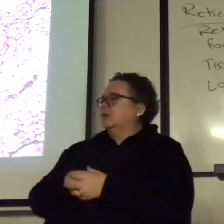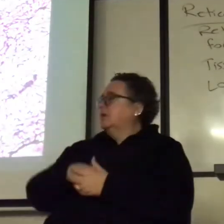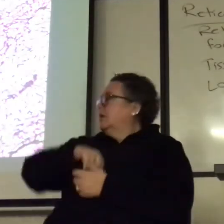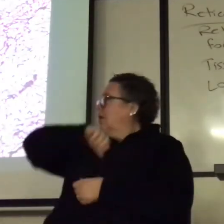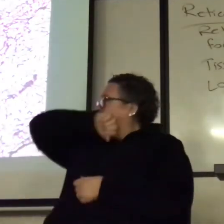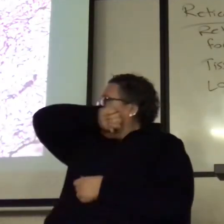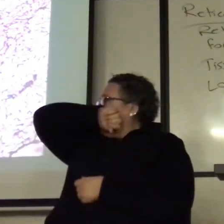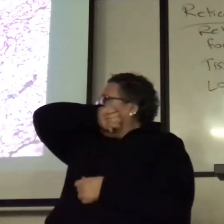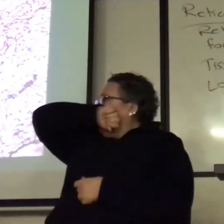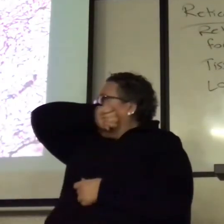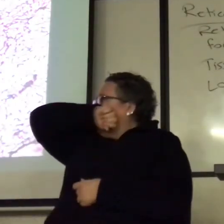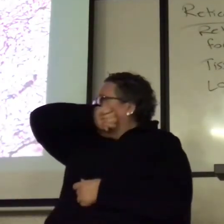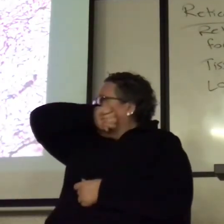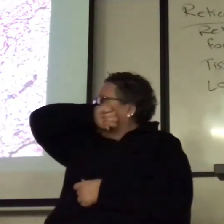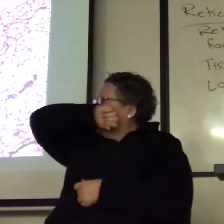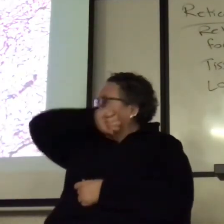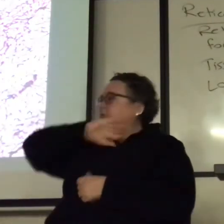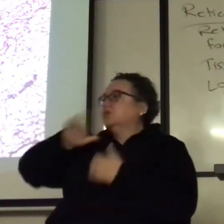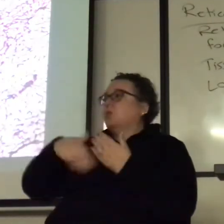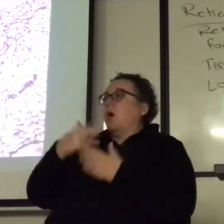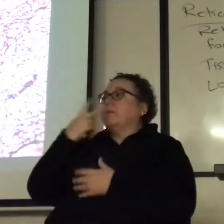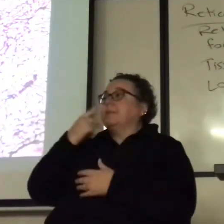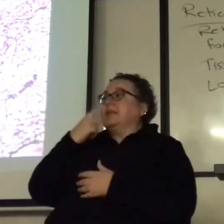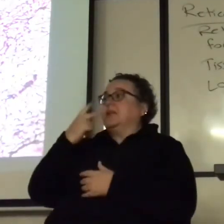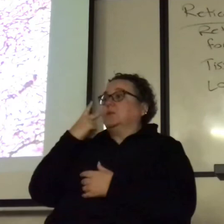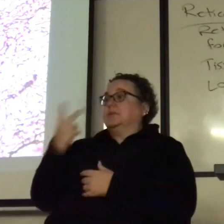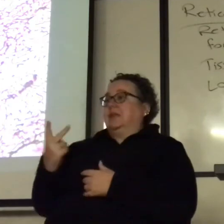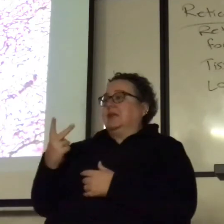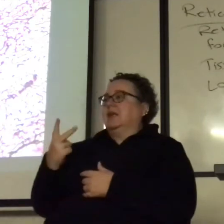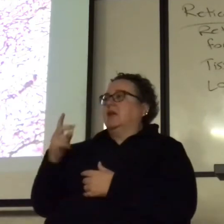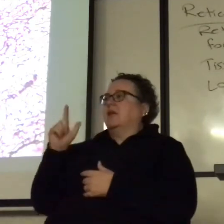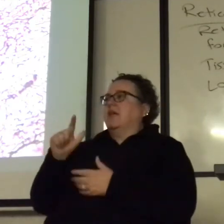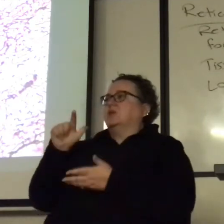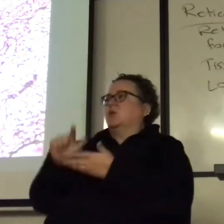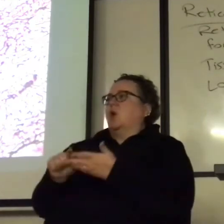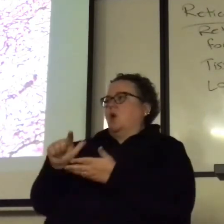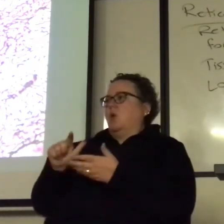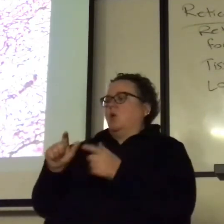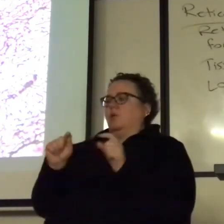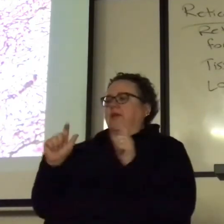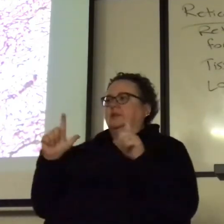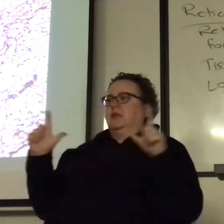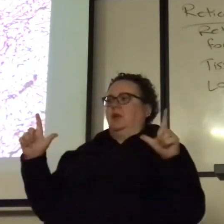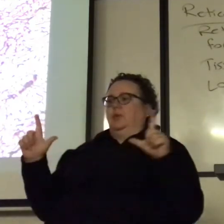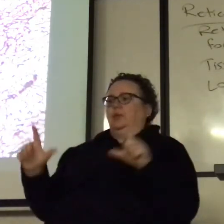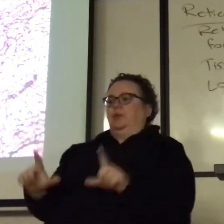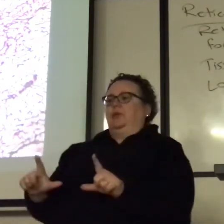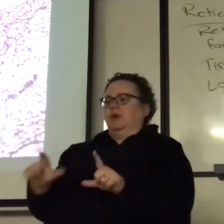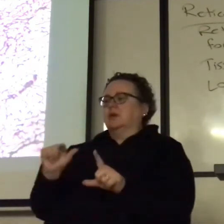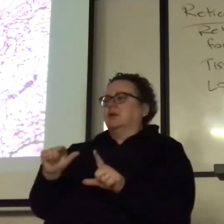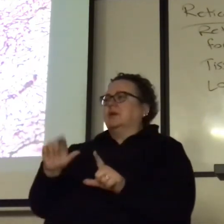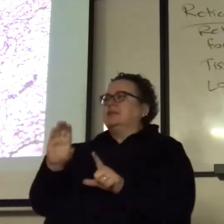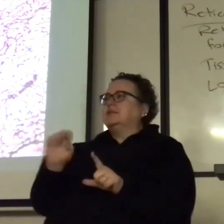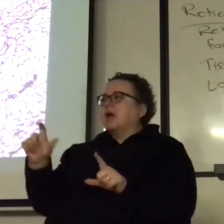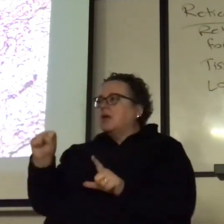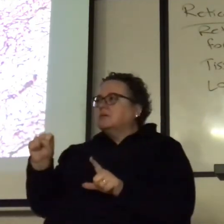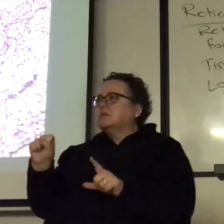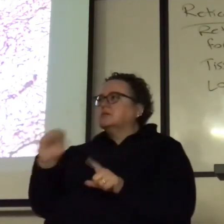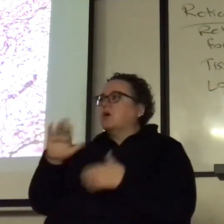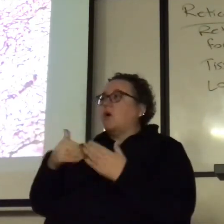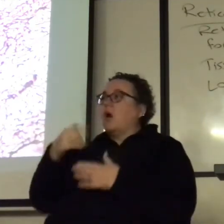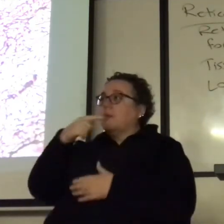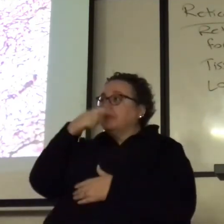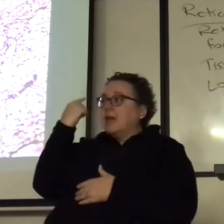So all the pinkish things you see, this is the lower bag, are the cells of the organ. All the blackish